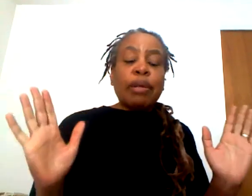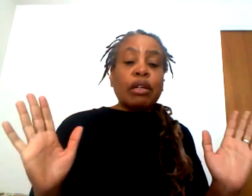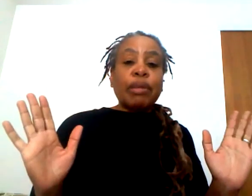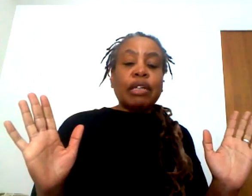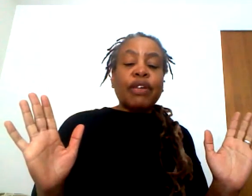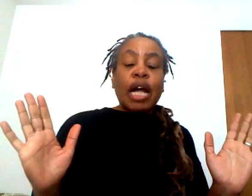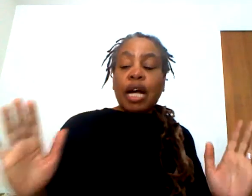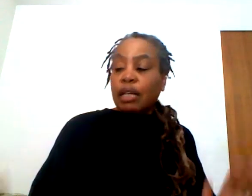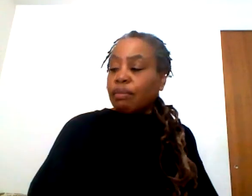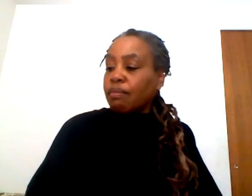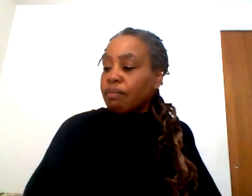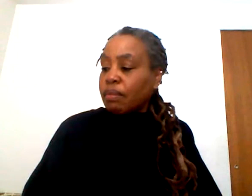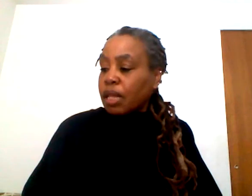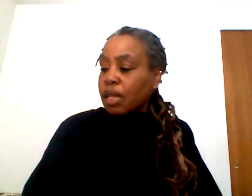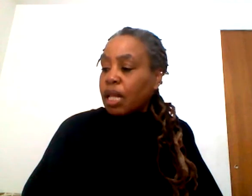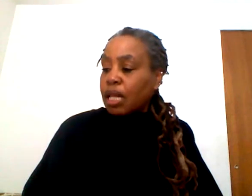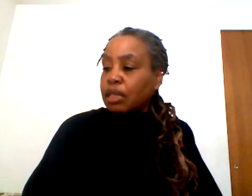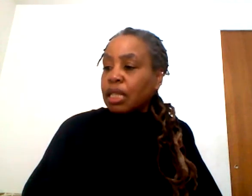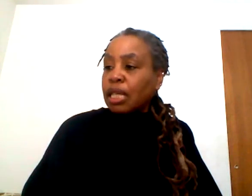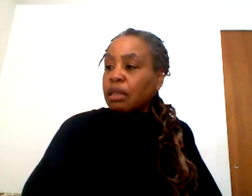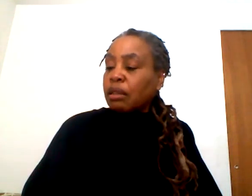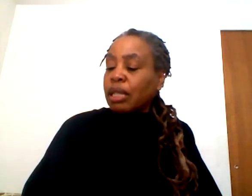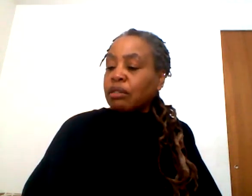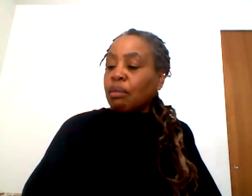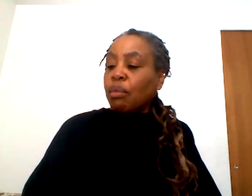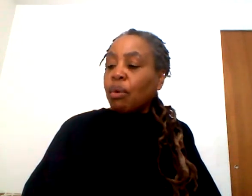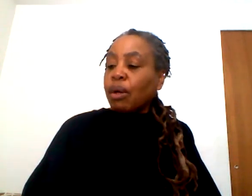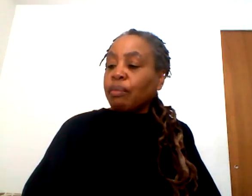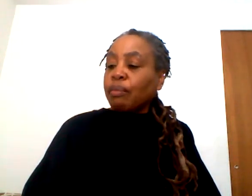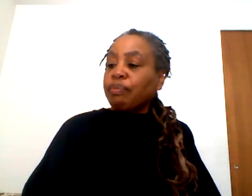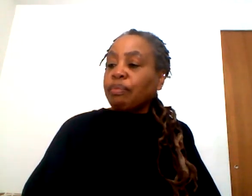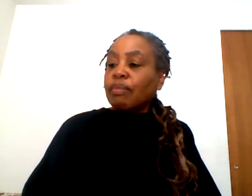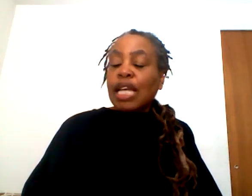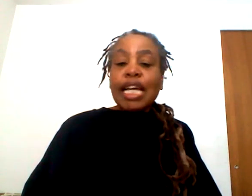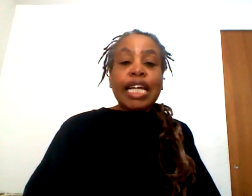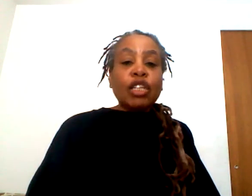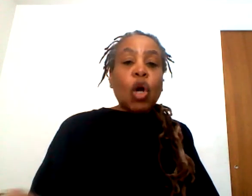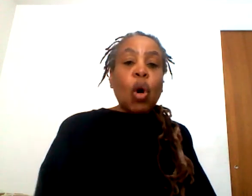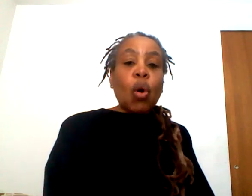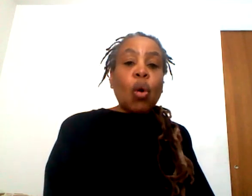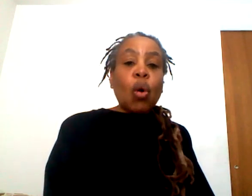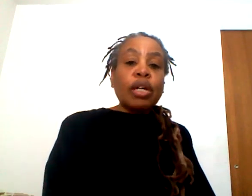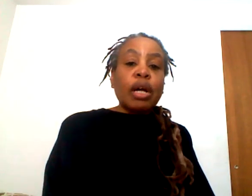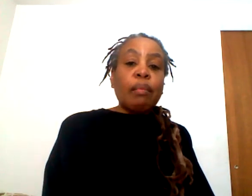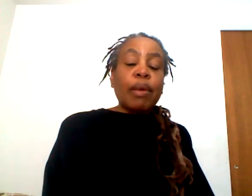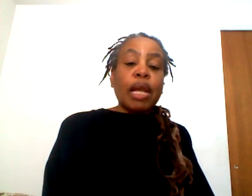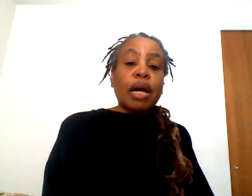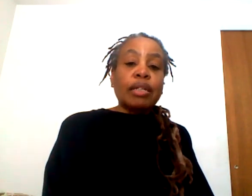the blink of an eye. Let's look at some more. In cold blood.